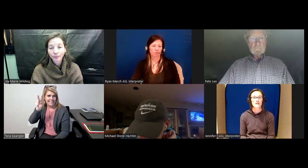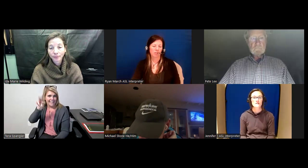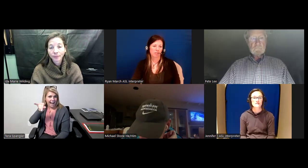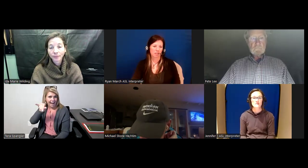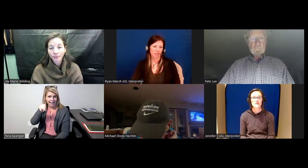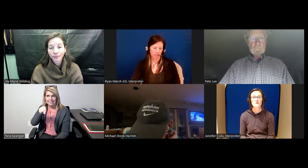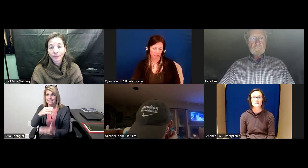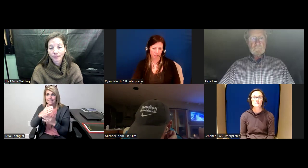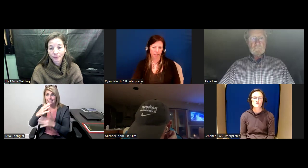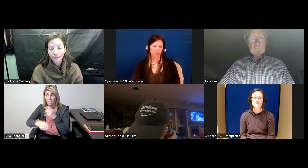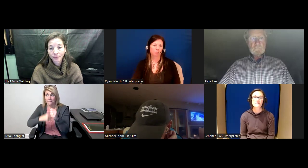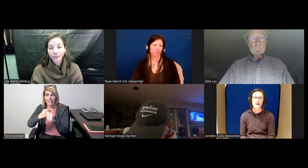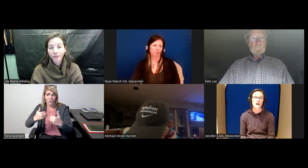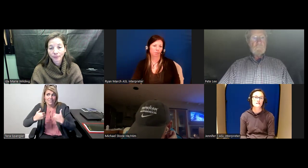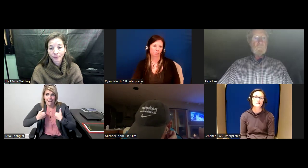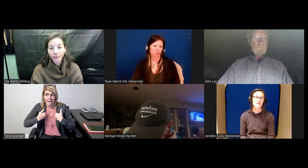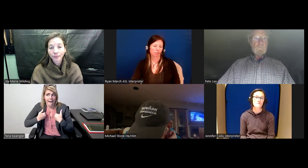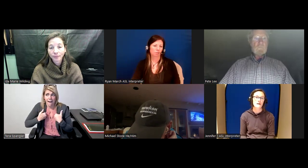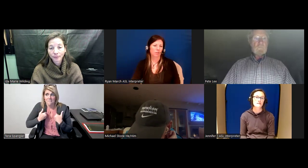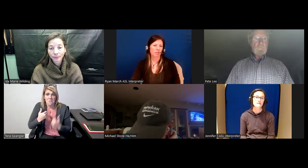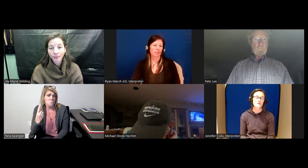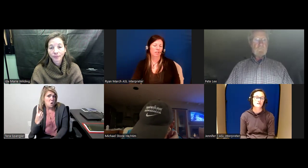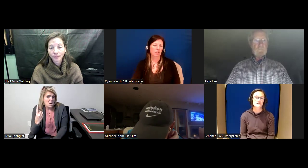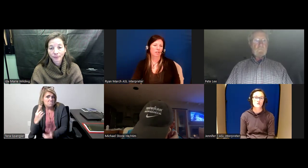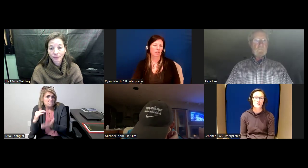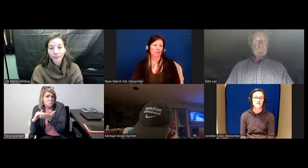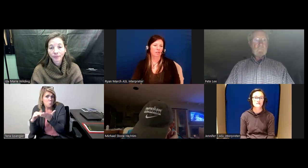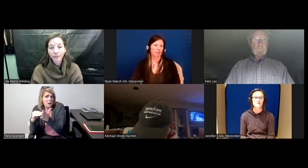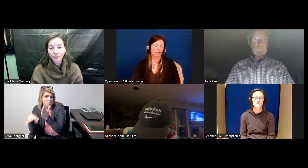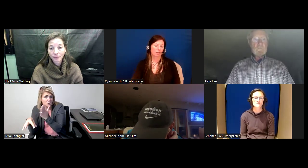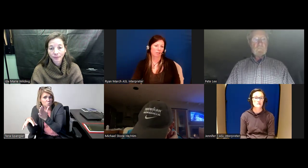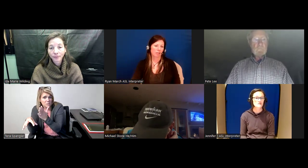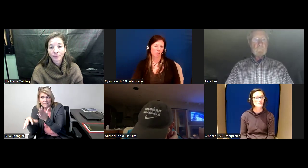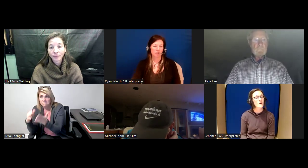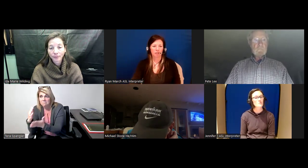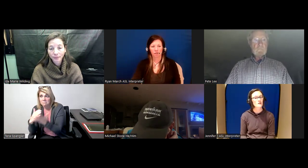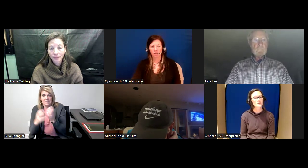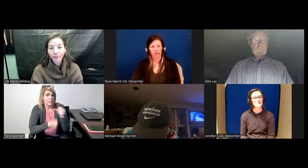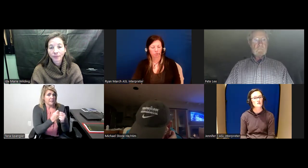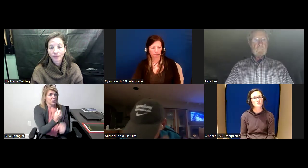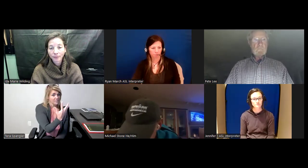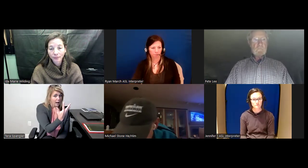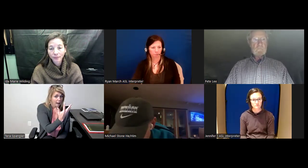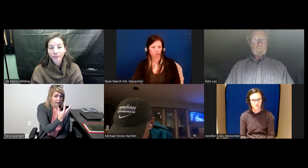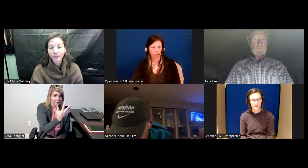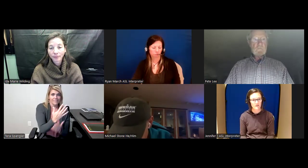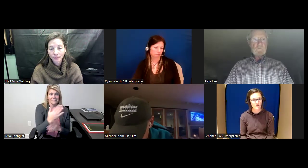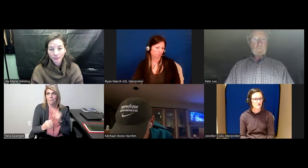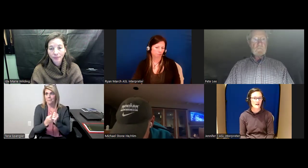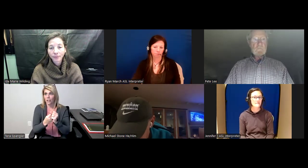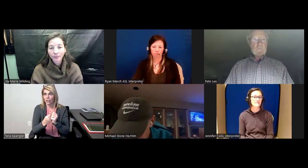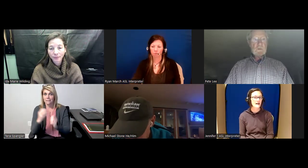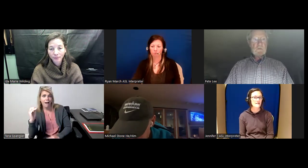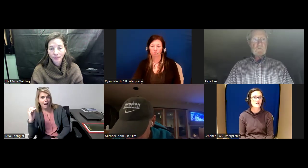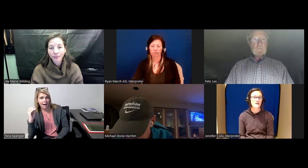And really the same then goes for TVIs. There might be some years that you have students, maybe just one Braille user. In other years,